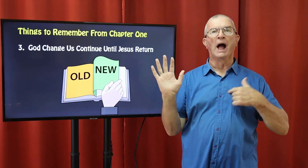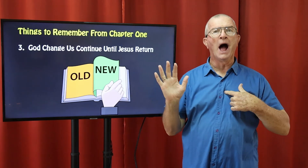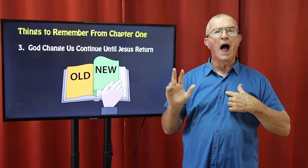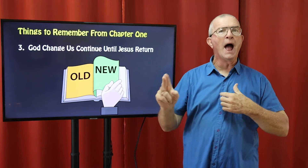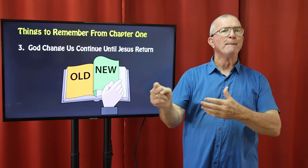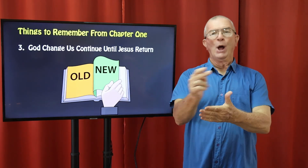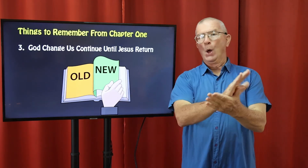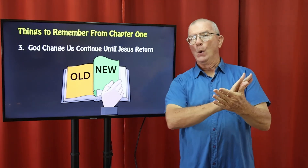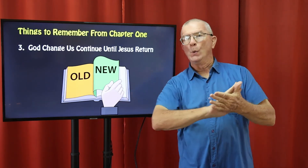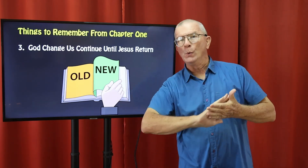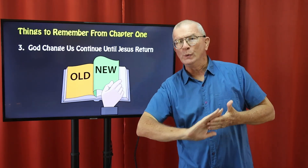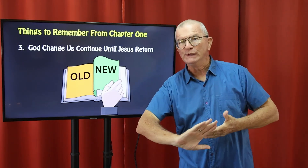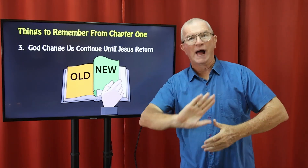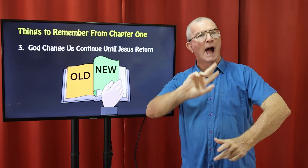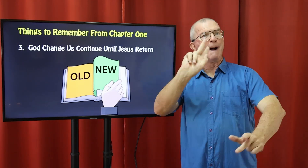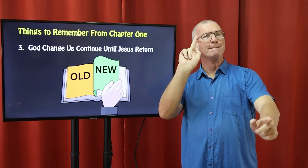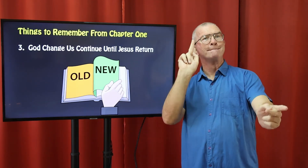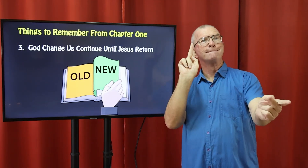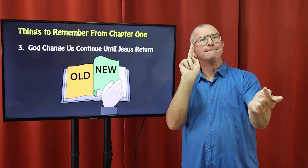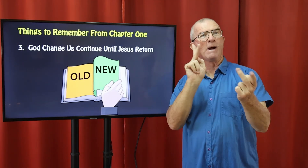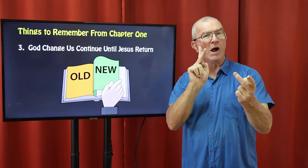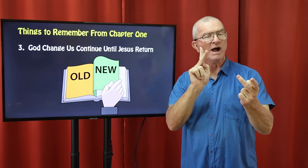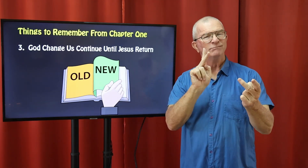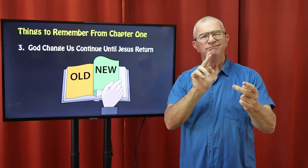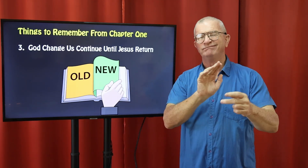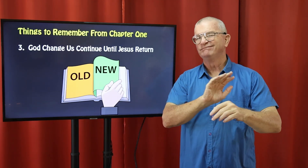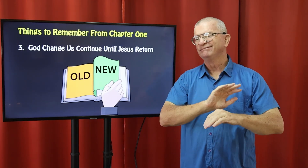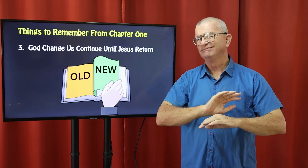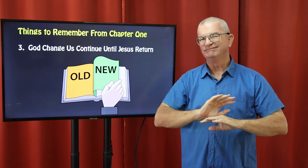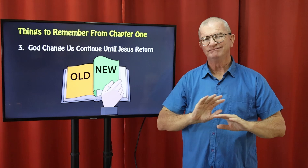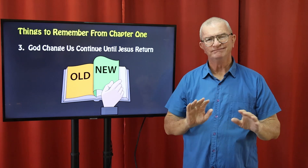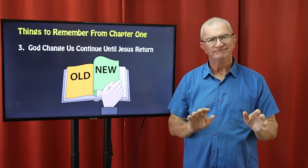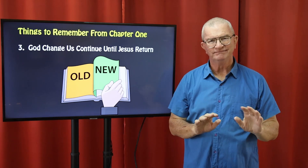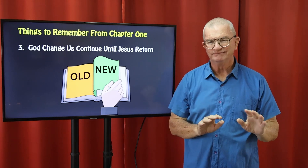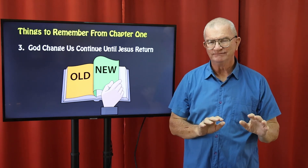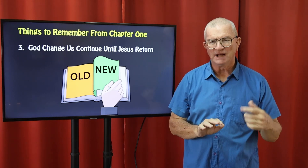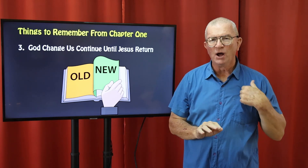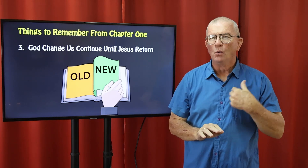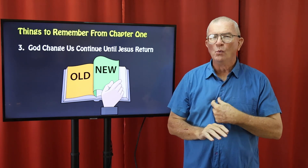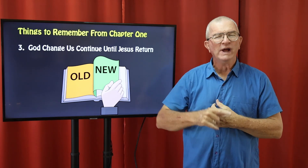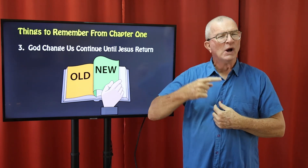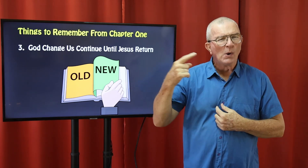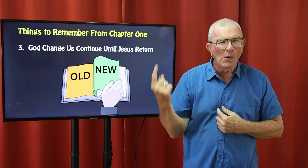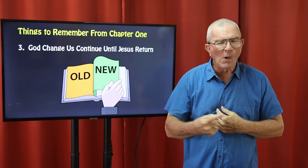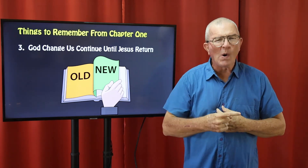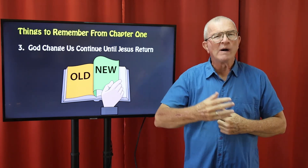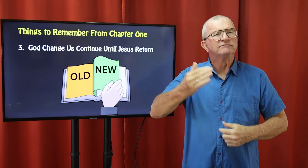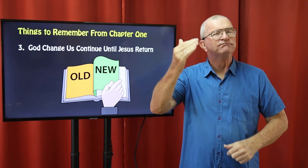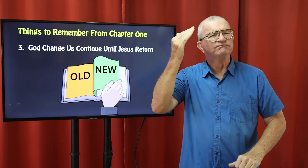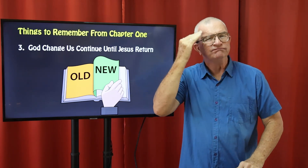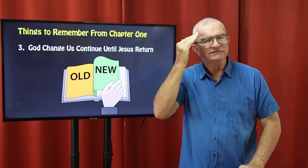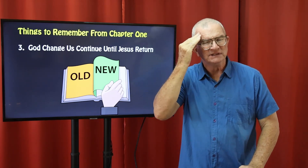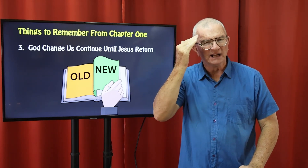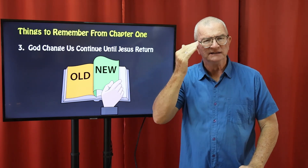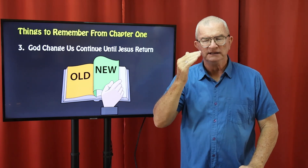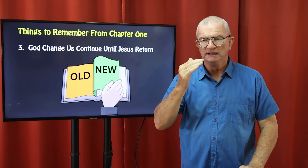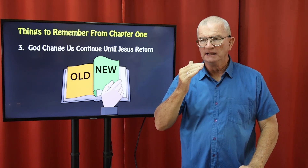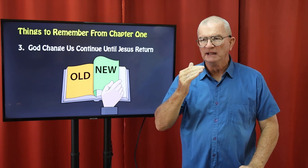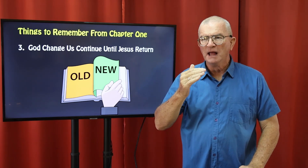arrived. I'm holy. I'm perfect." None of us. We always know